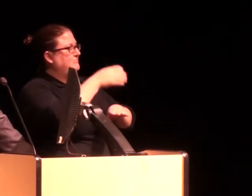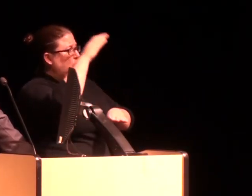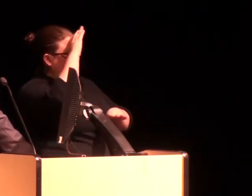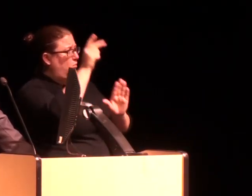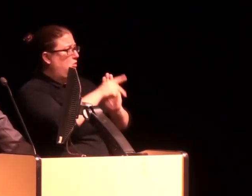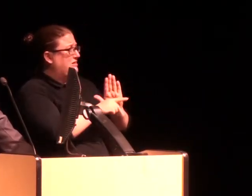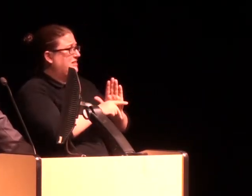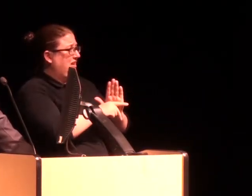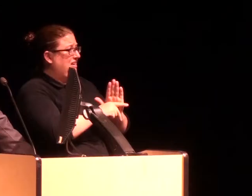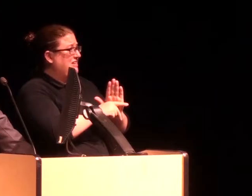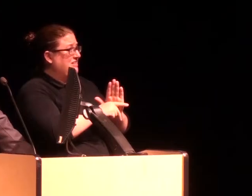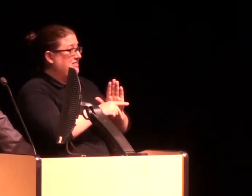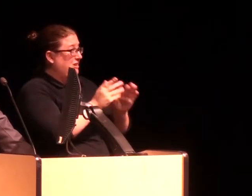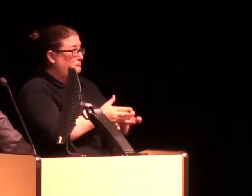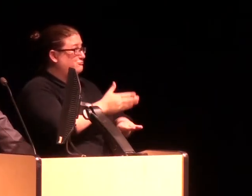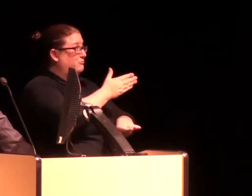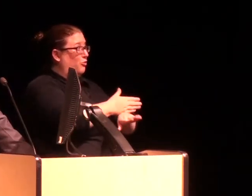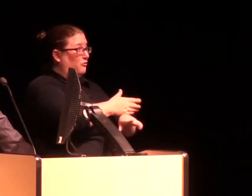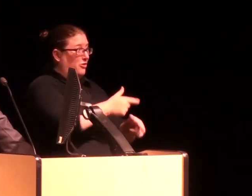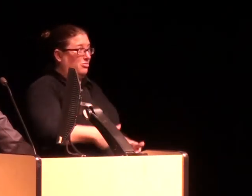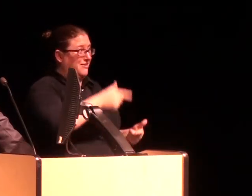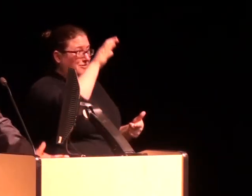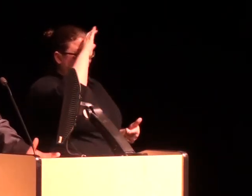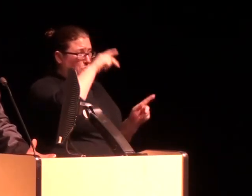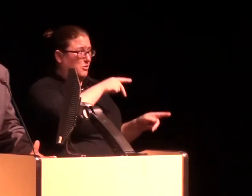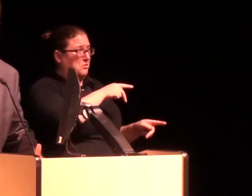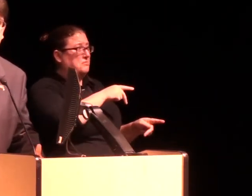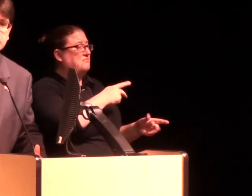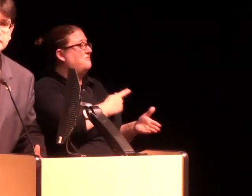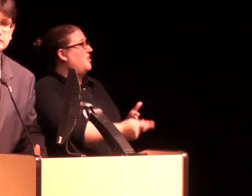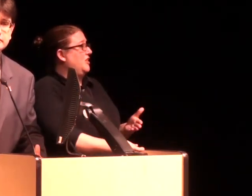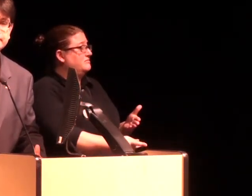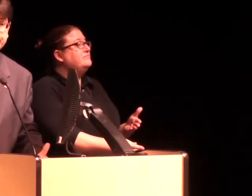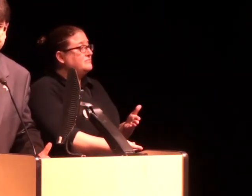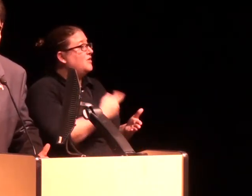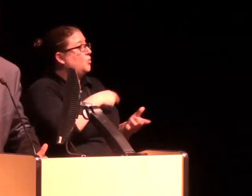failed to improve the life of the Cuban people. We changed that.